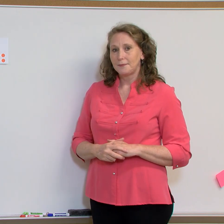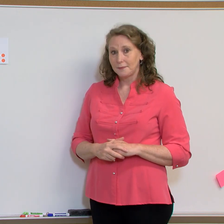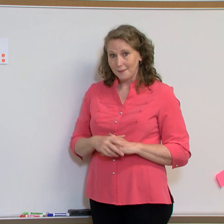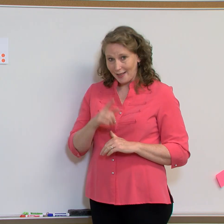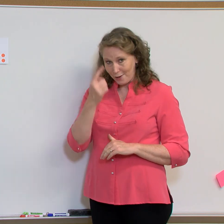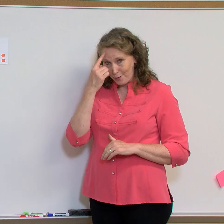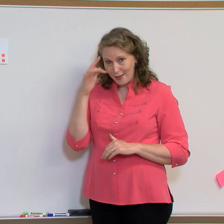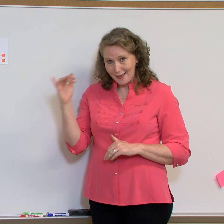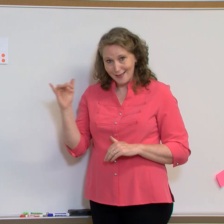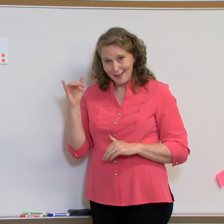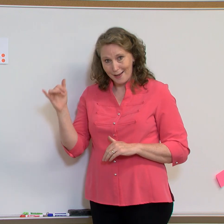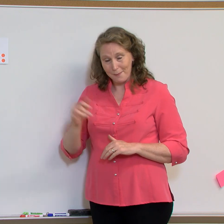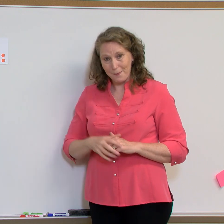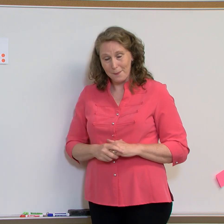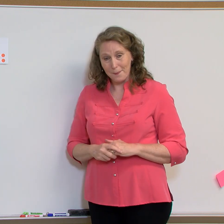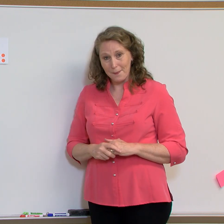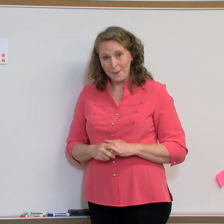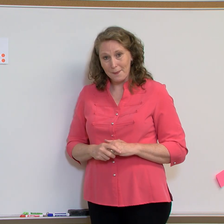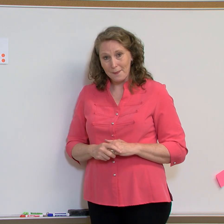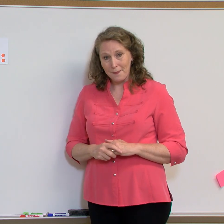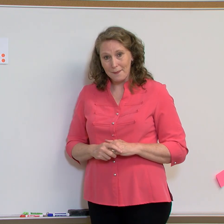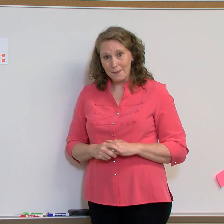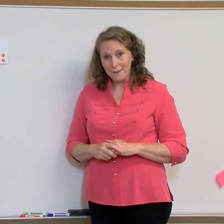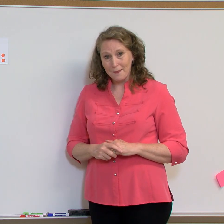Did you think like me?